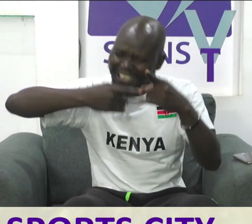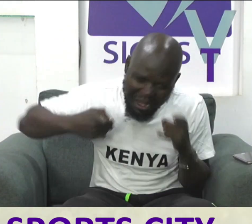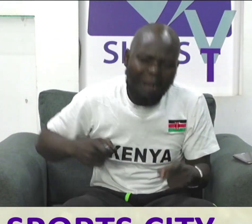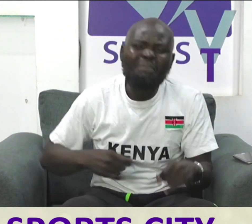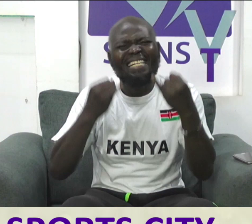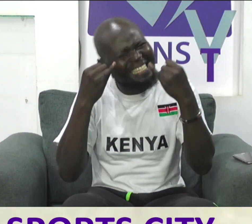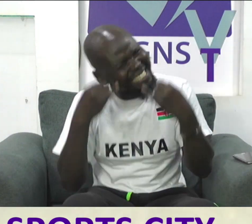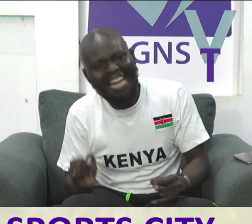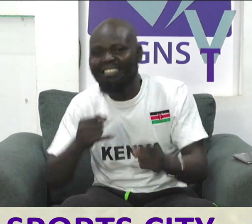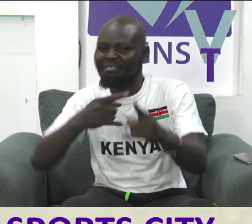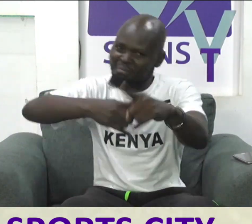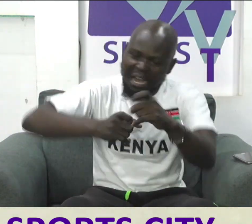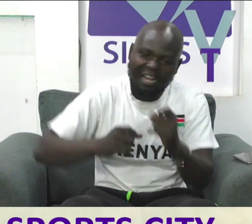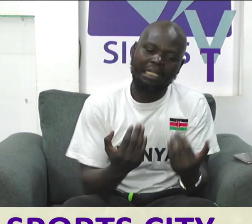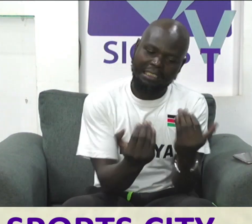they should try so hard to score,